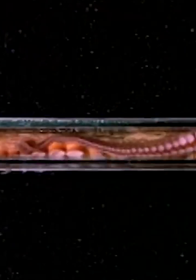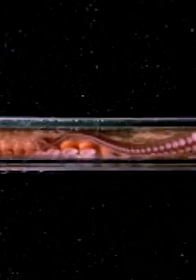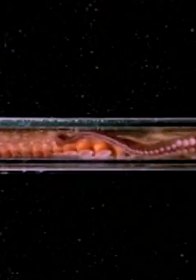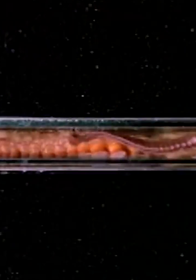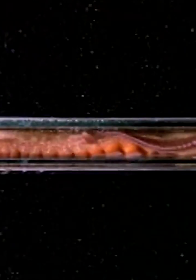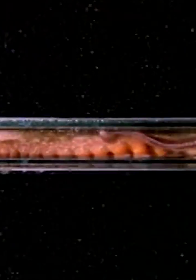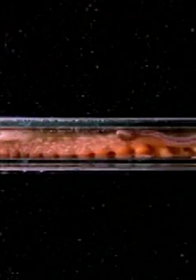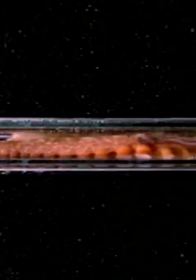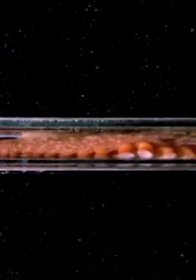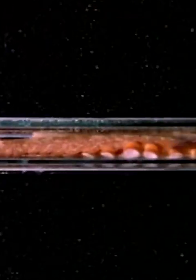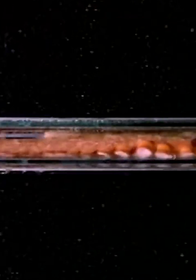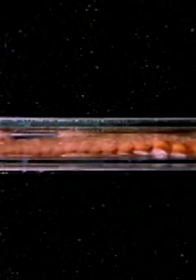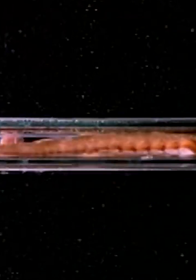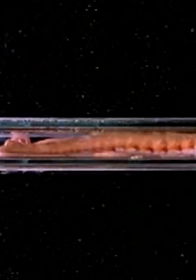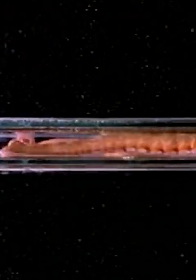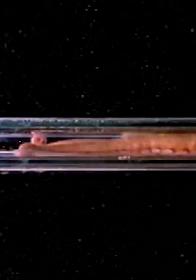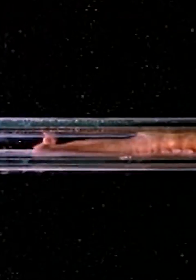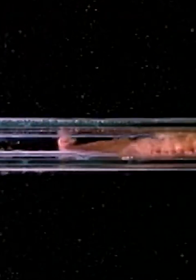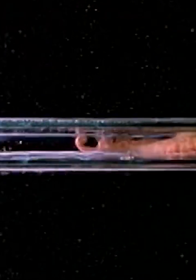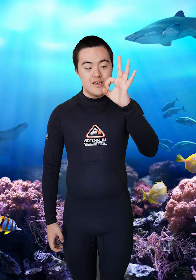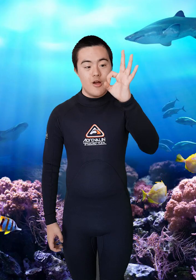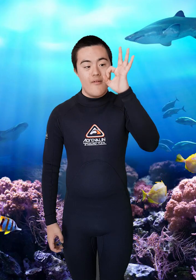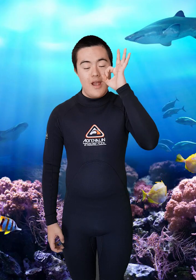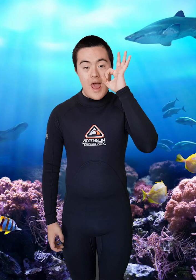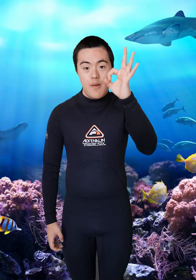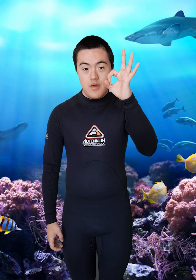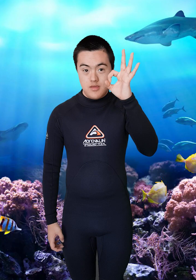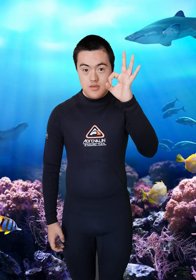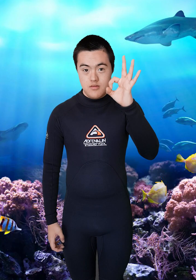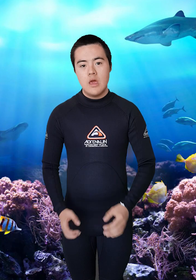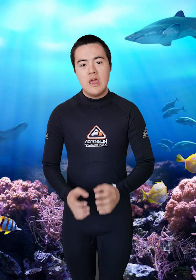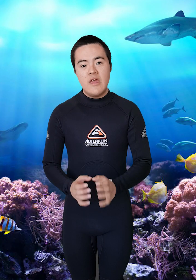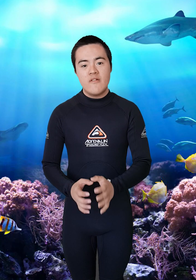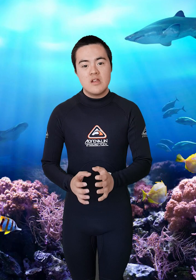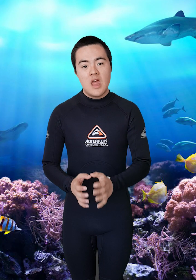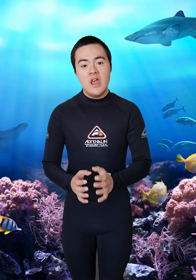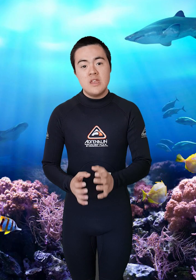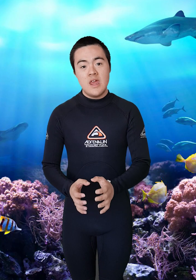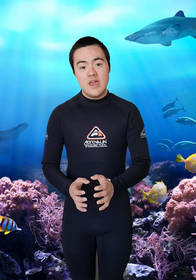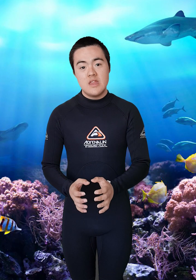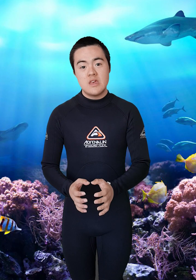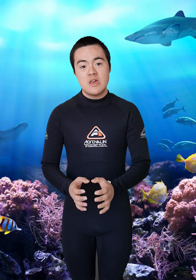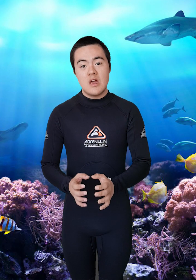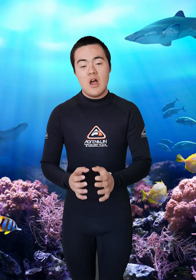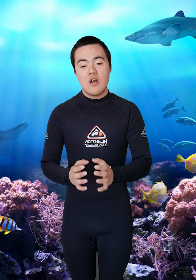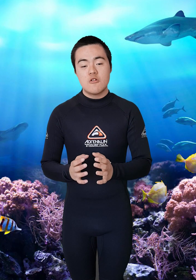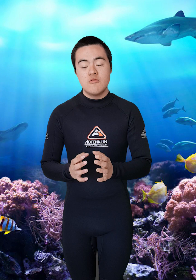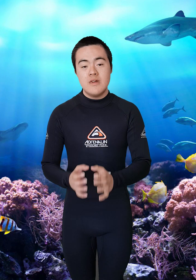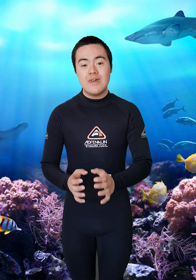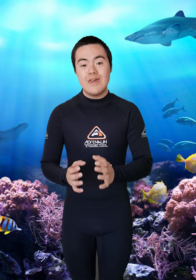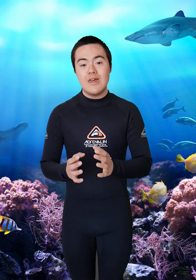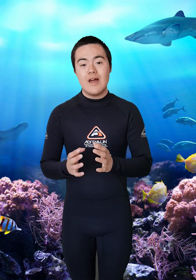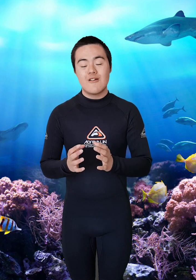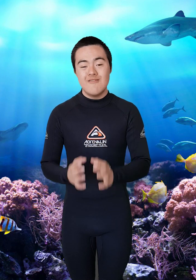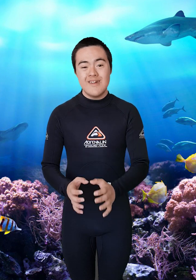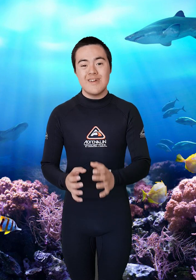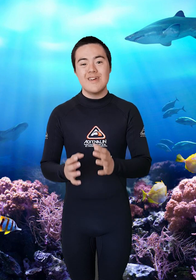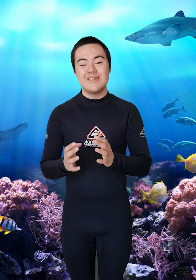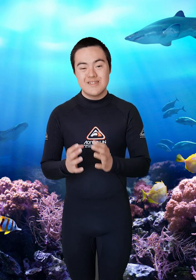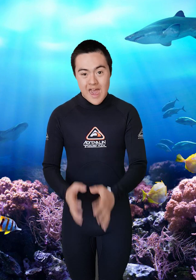hole which is the size of a lemon. If they need a quick